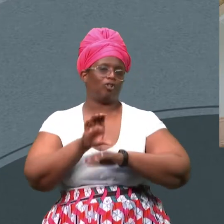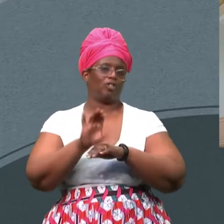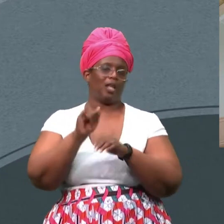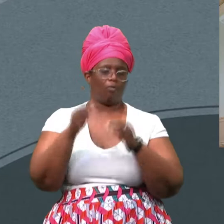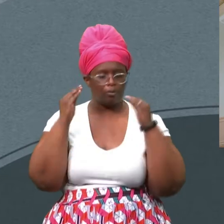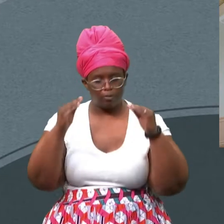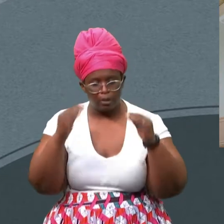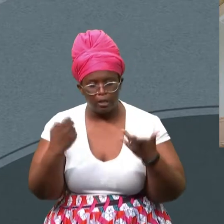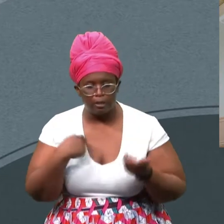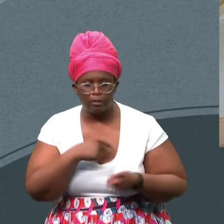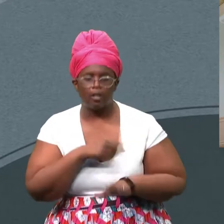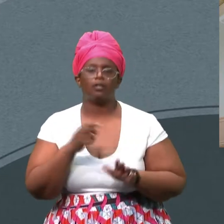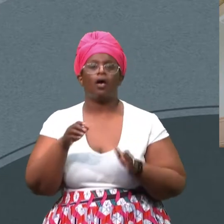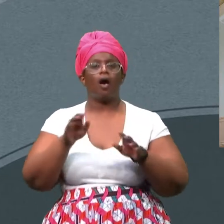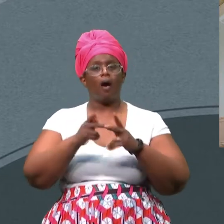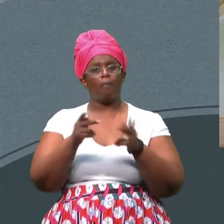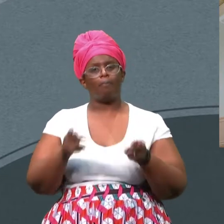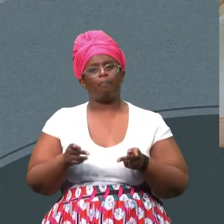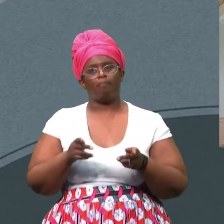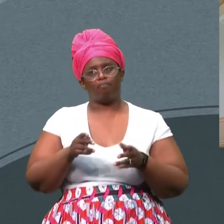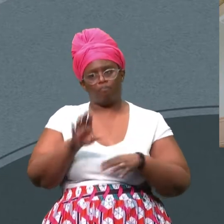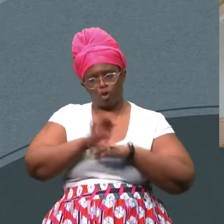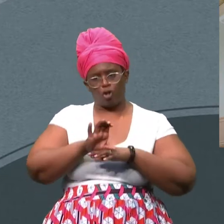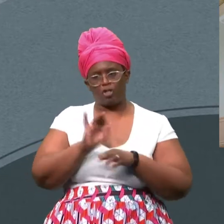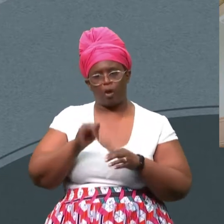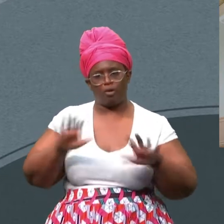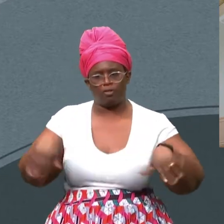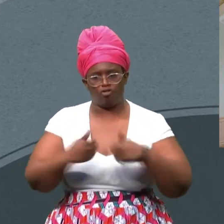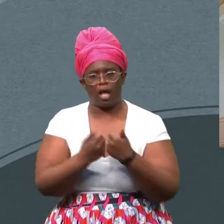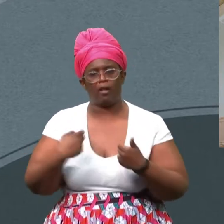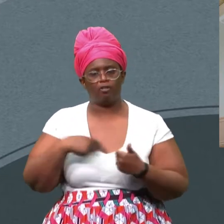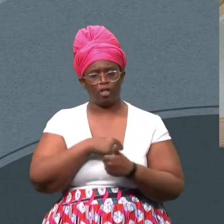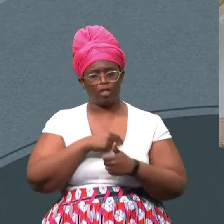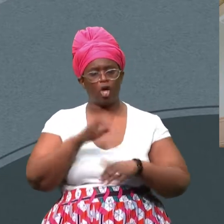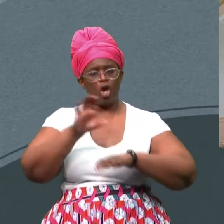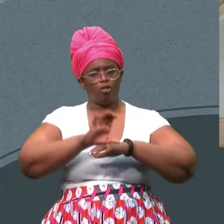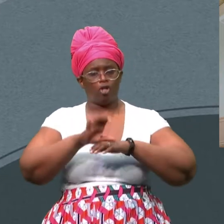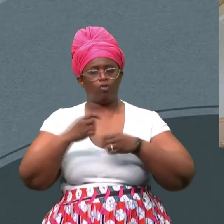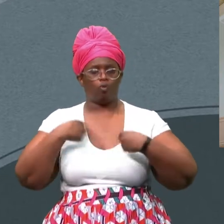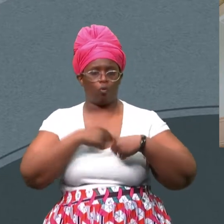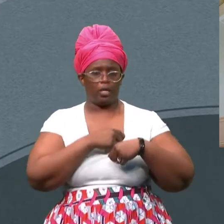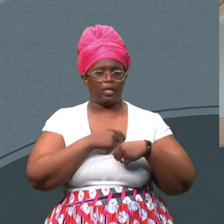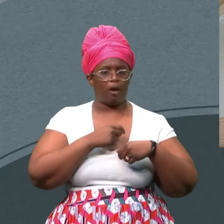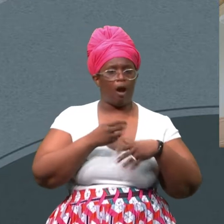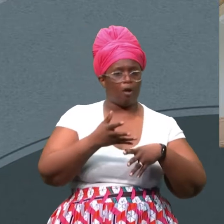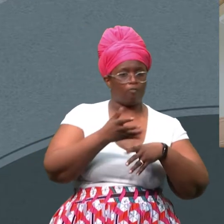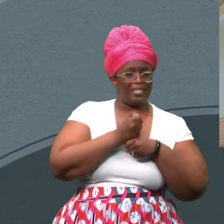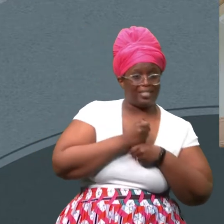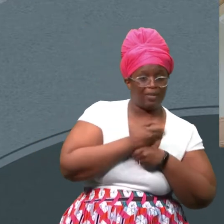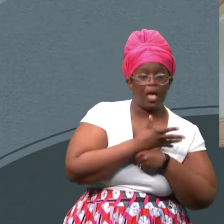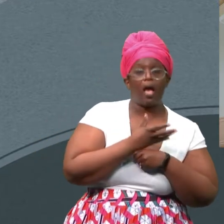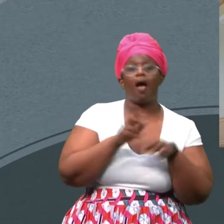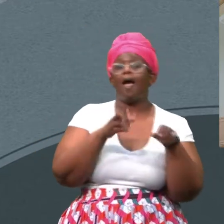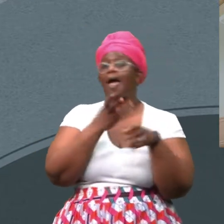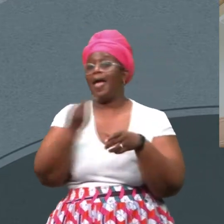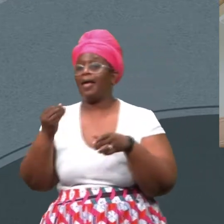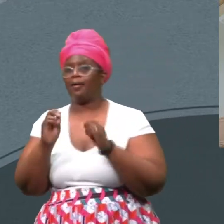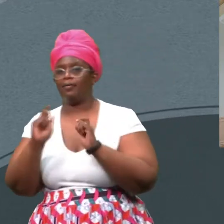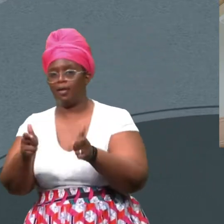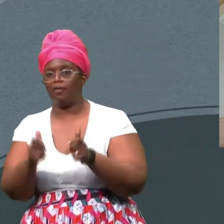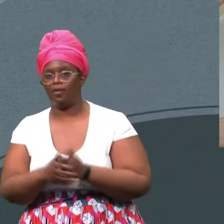us, a place that will challenge us, a place where we are both receiving and giving. We need someone to help